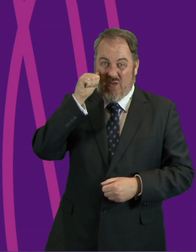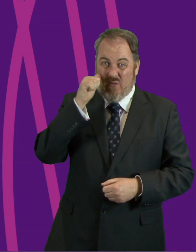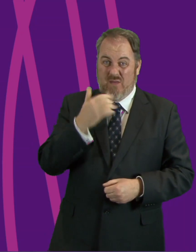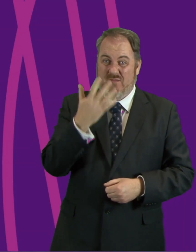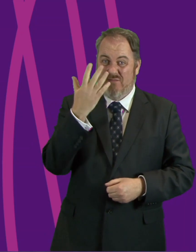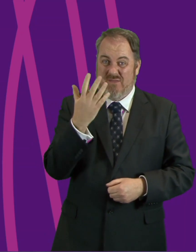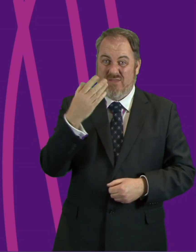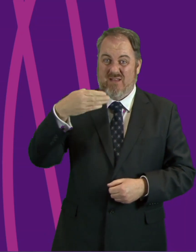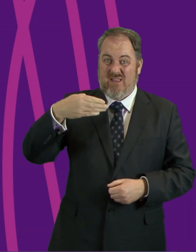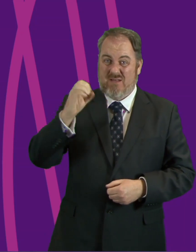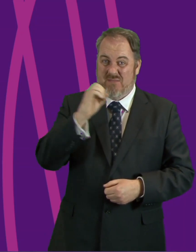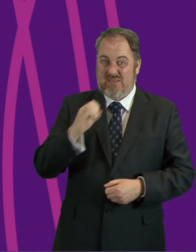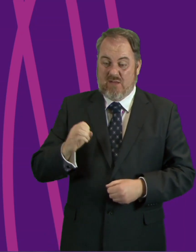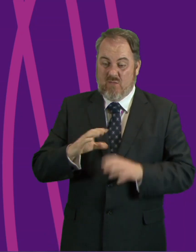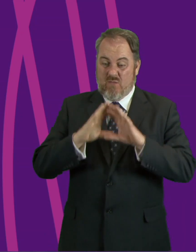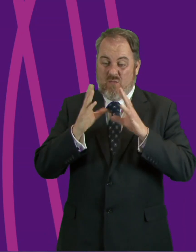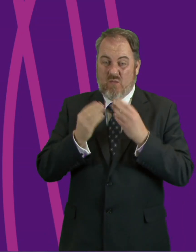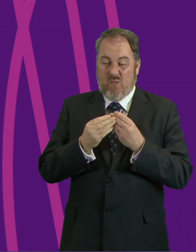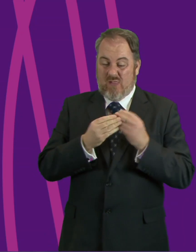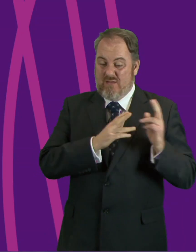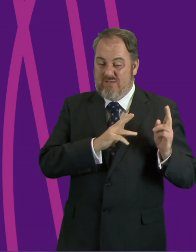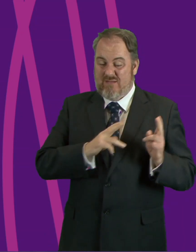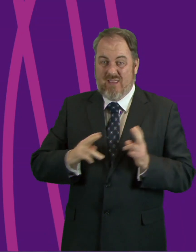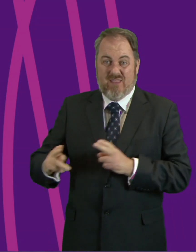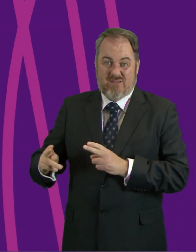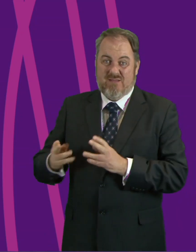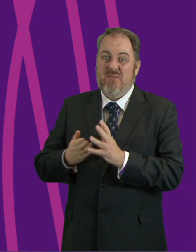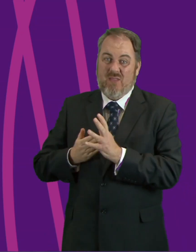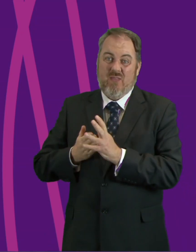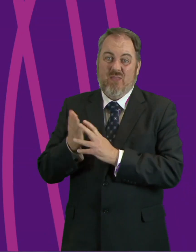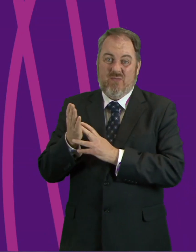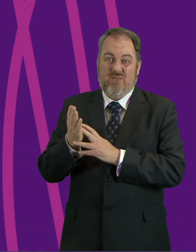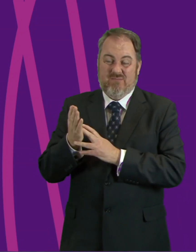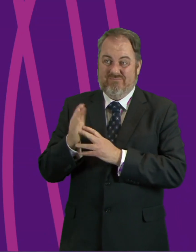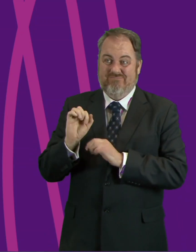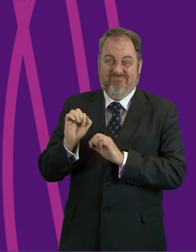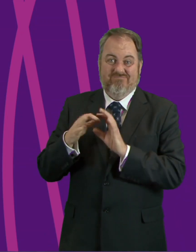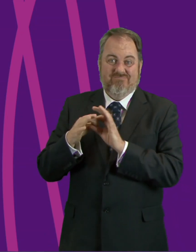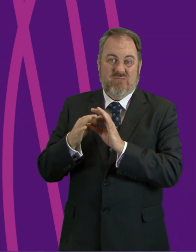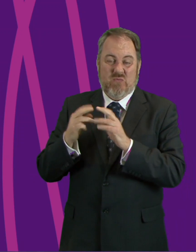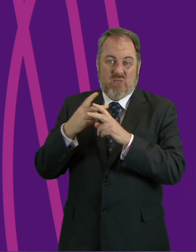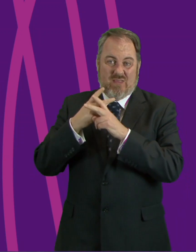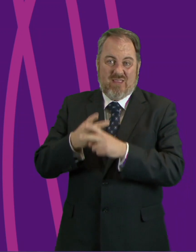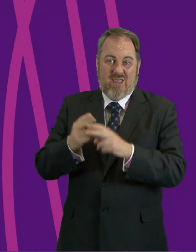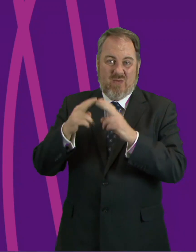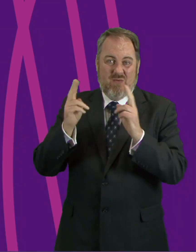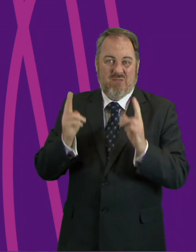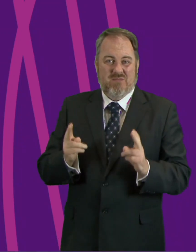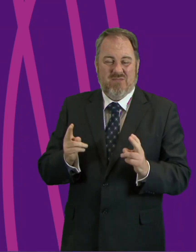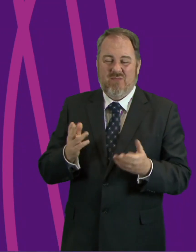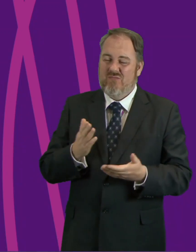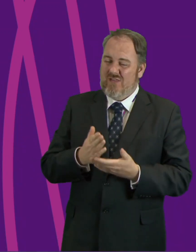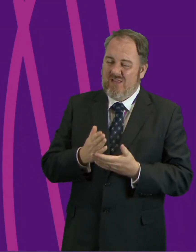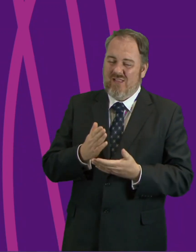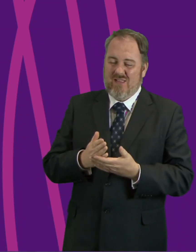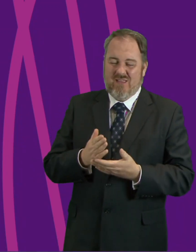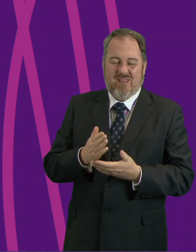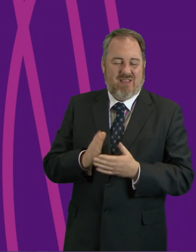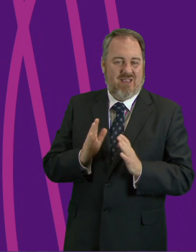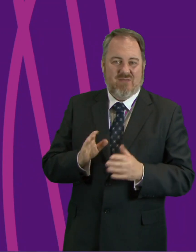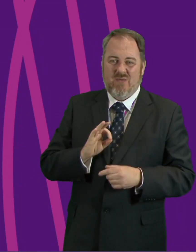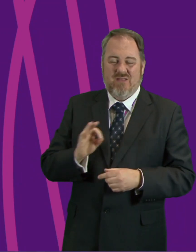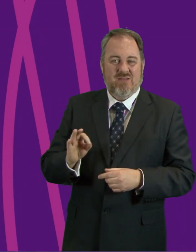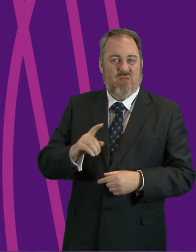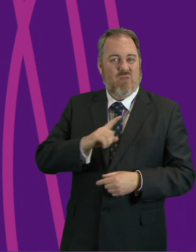of deaths occurring in care homes, as has been announced today. Can I therefore ask why on earth we are continuing to